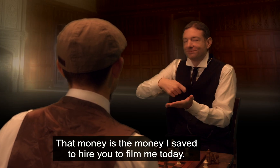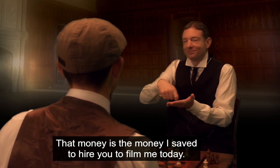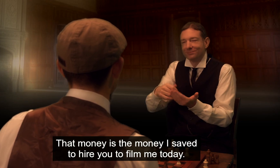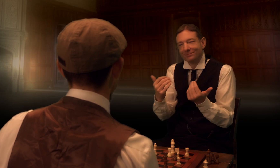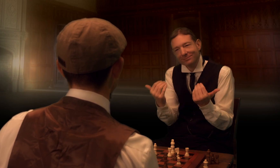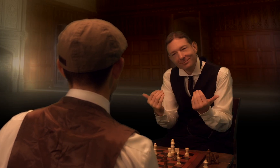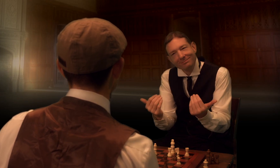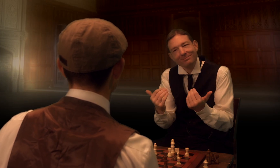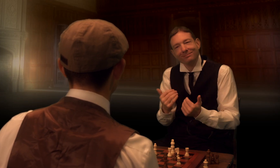today.